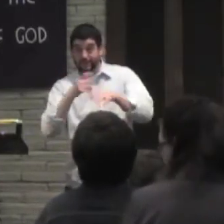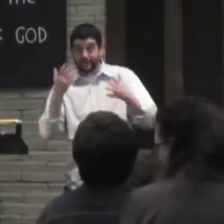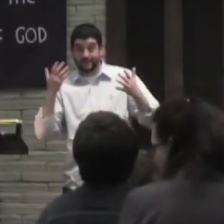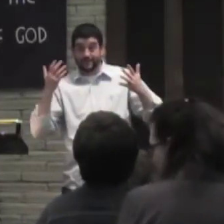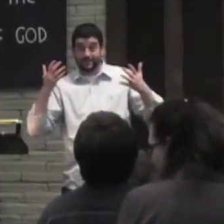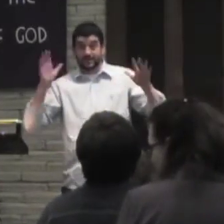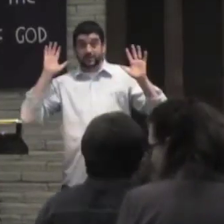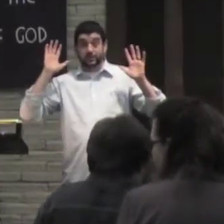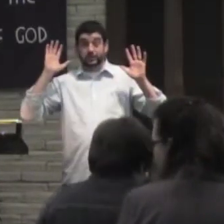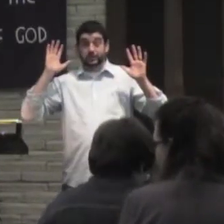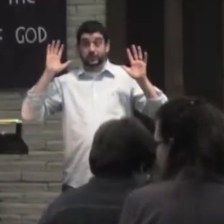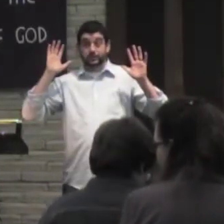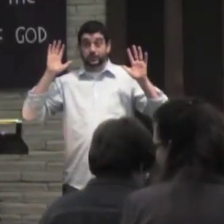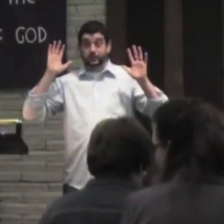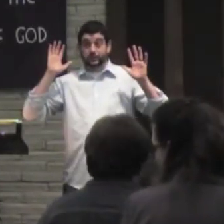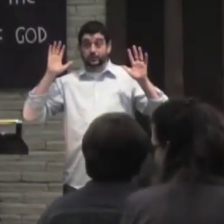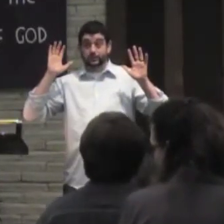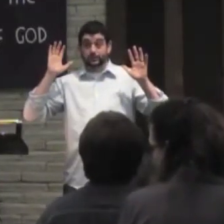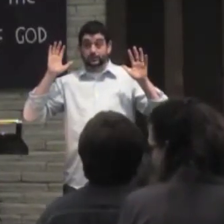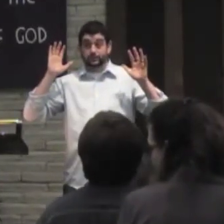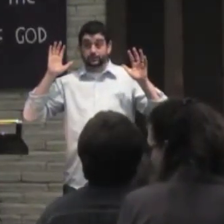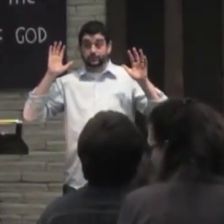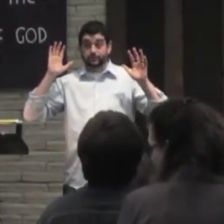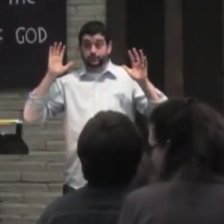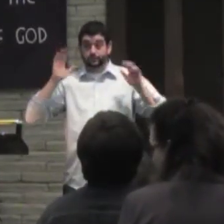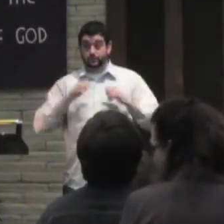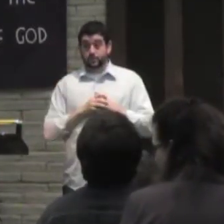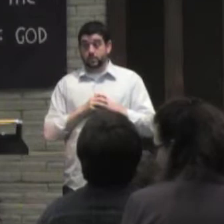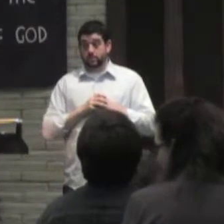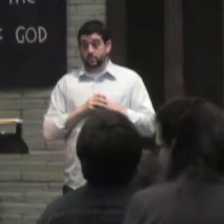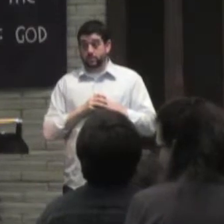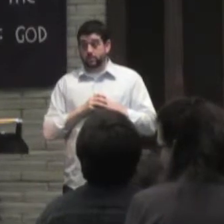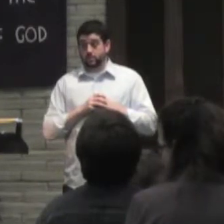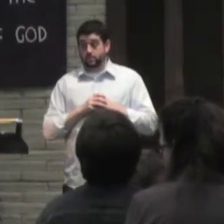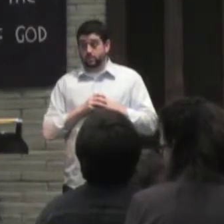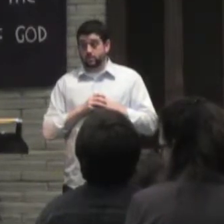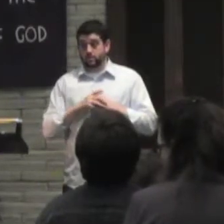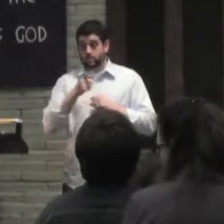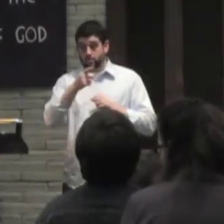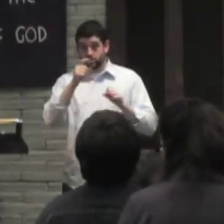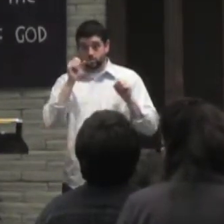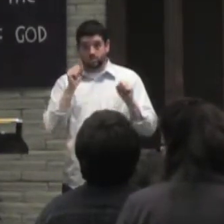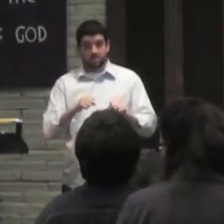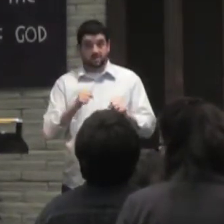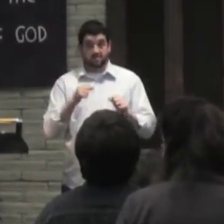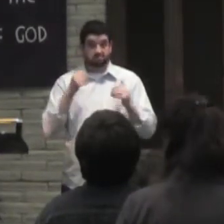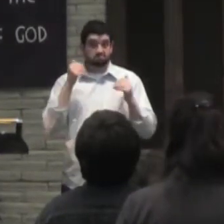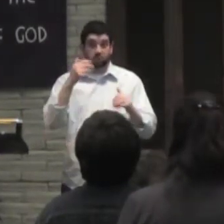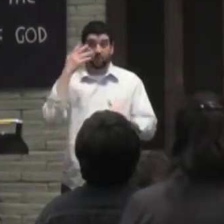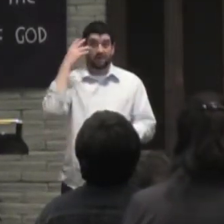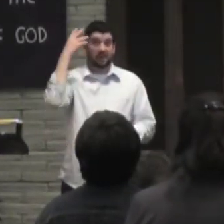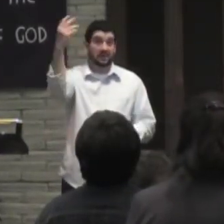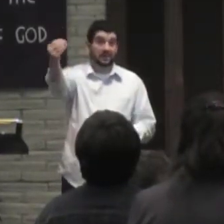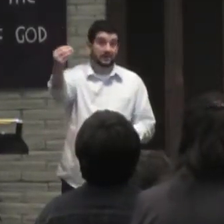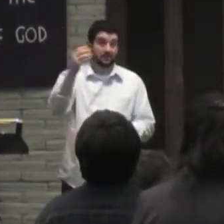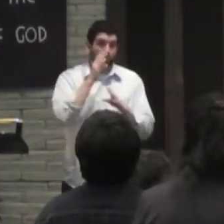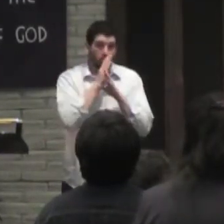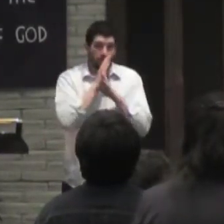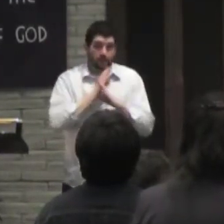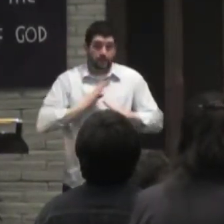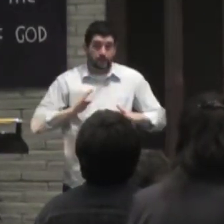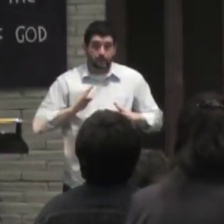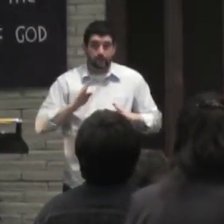of worship together with the ash ceremony, you are free to leave